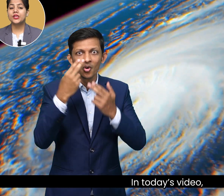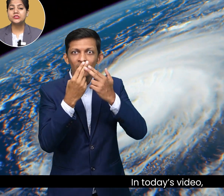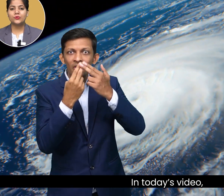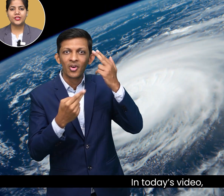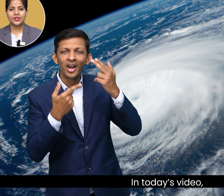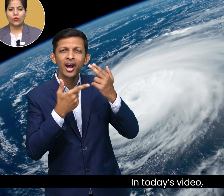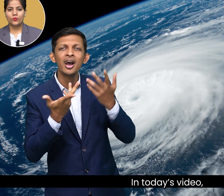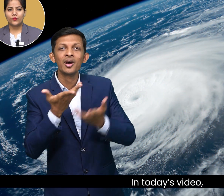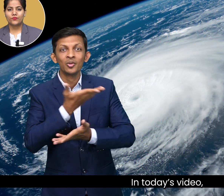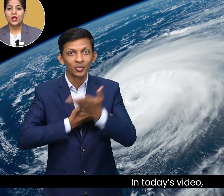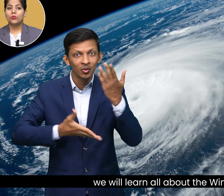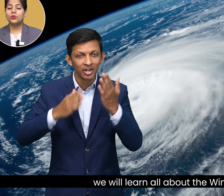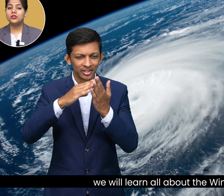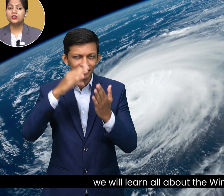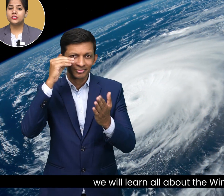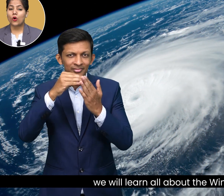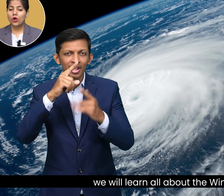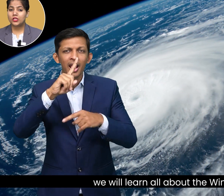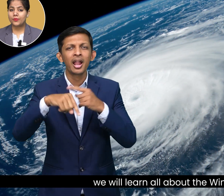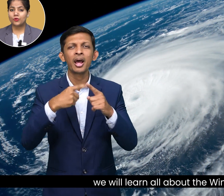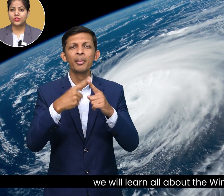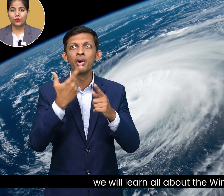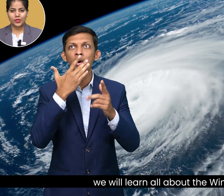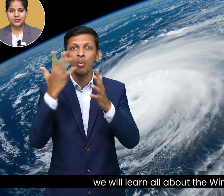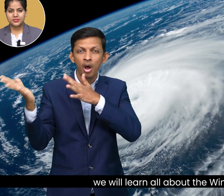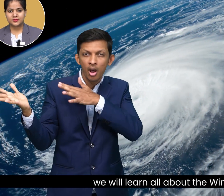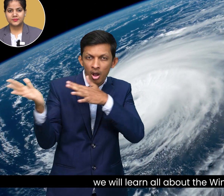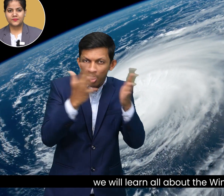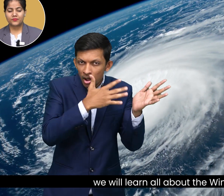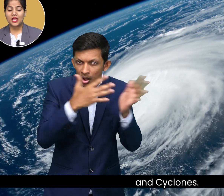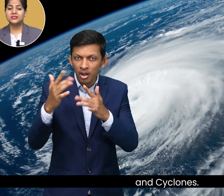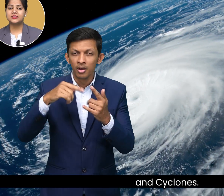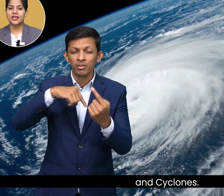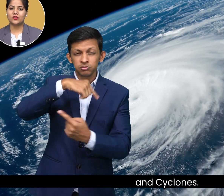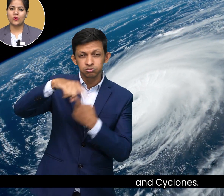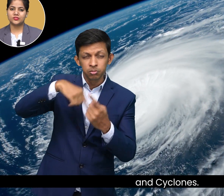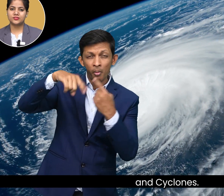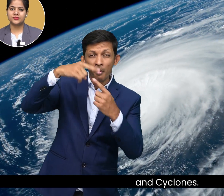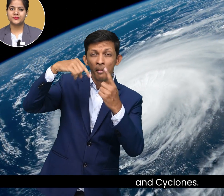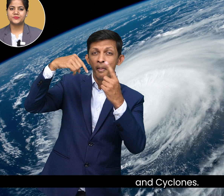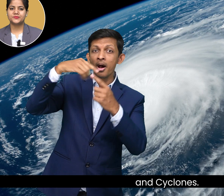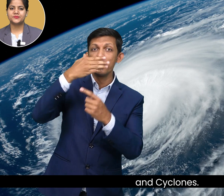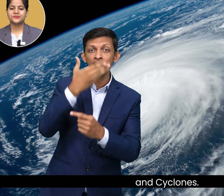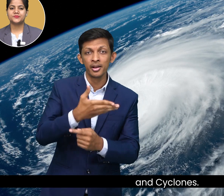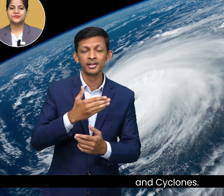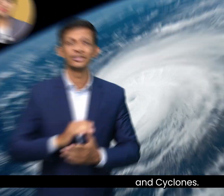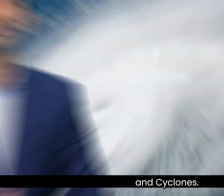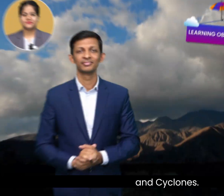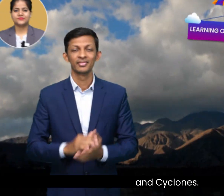In today's video, we will learn all about the winds and cyclones.